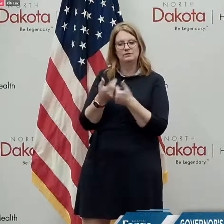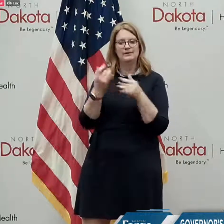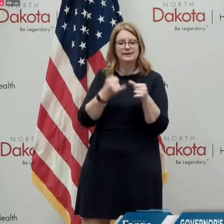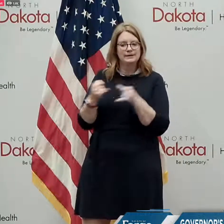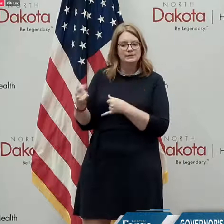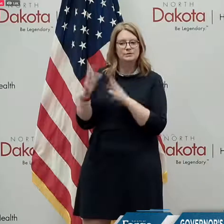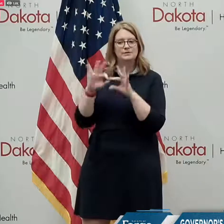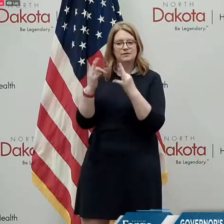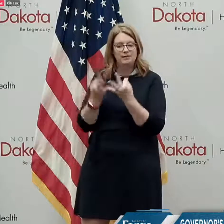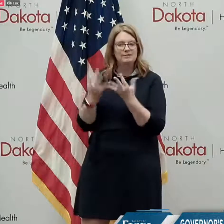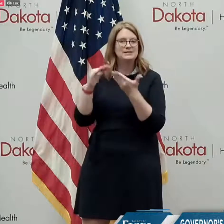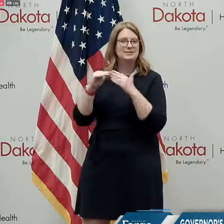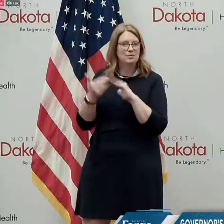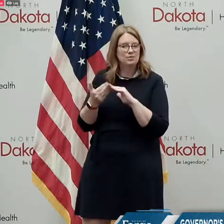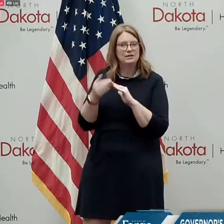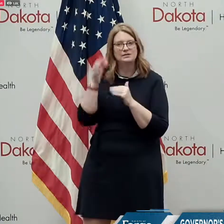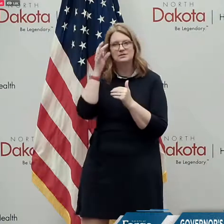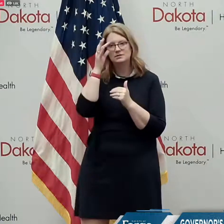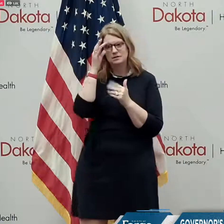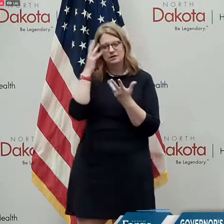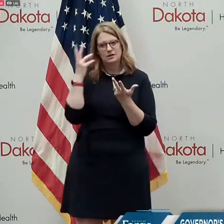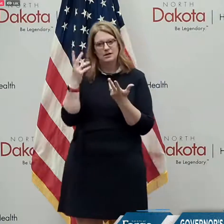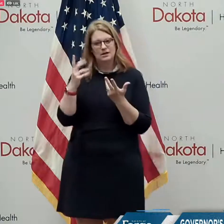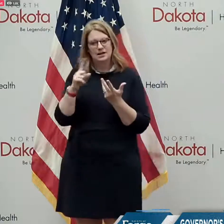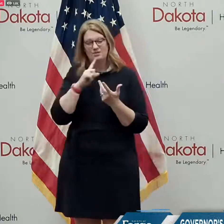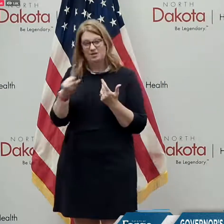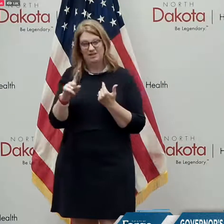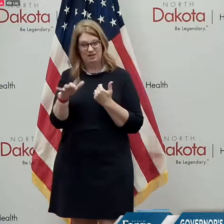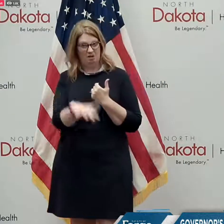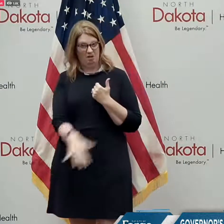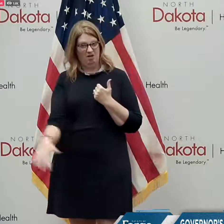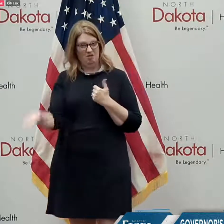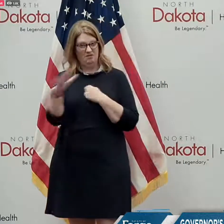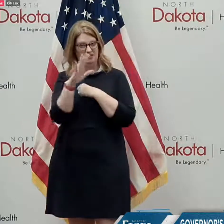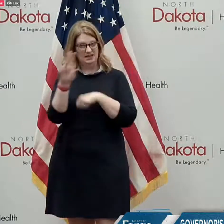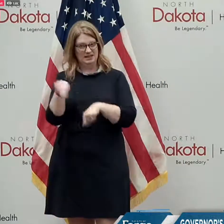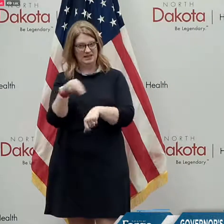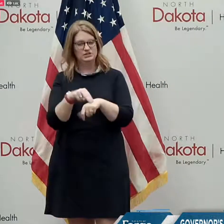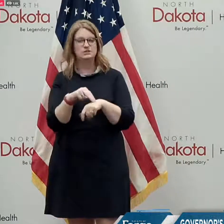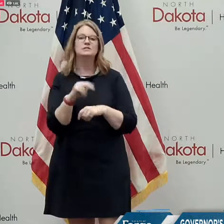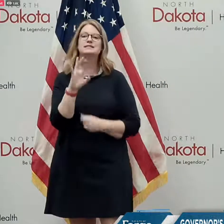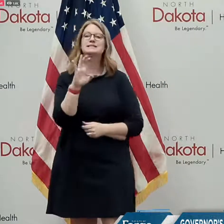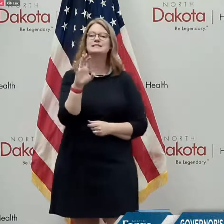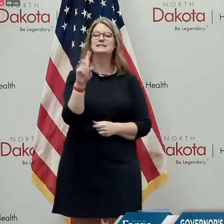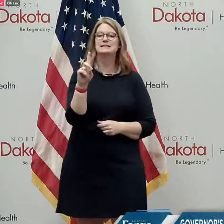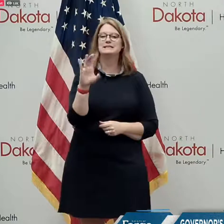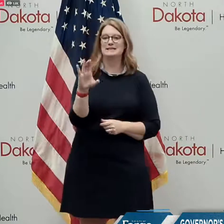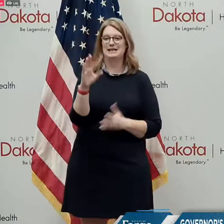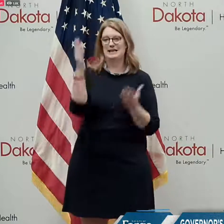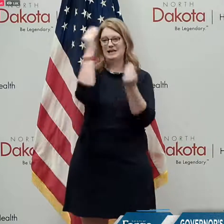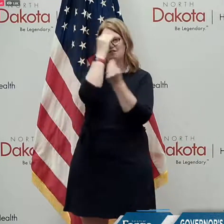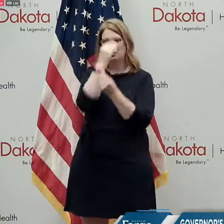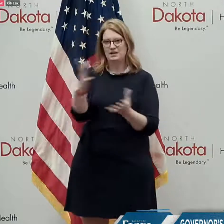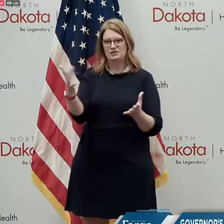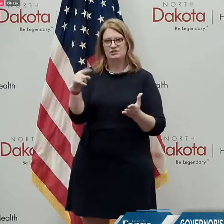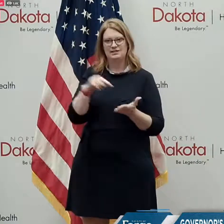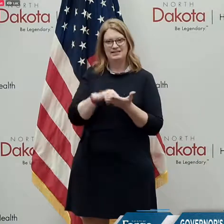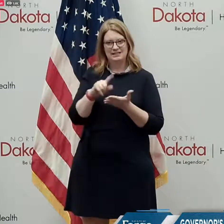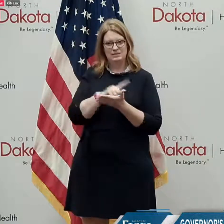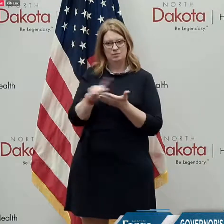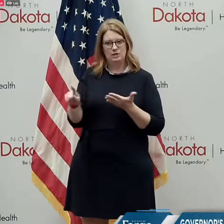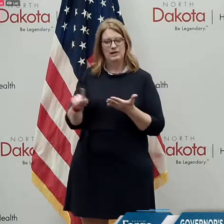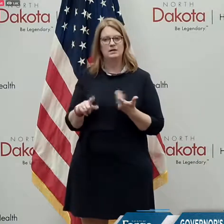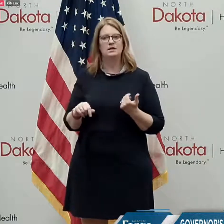for communities, and across our nation. According to CDC data that was released just this week, there was